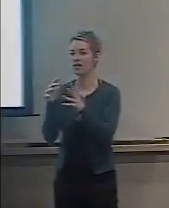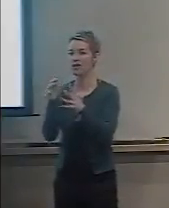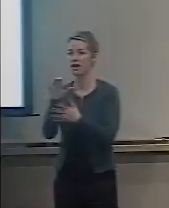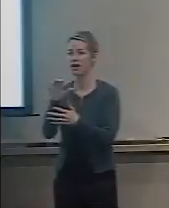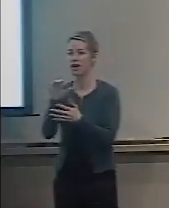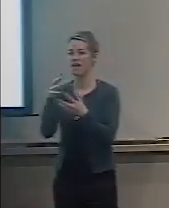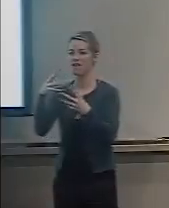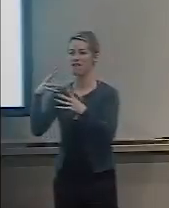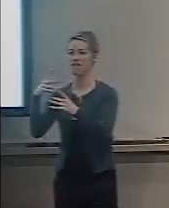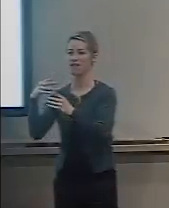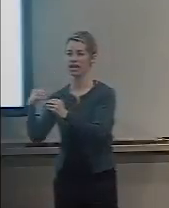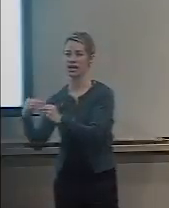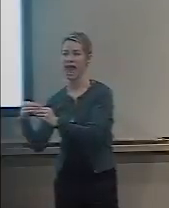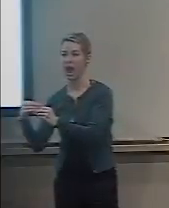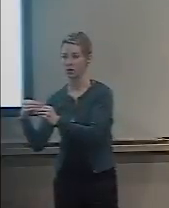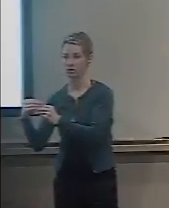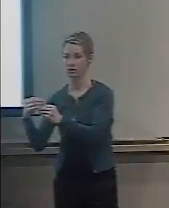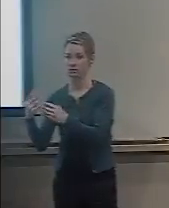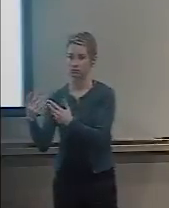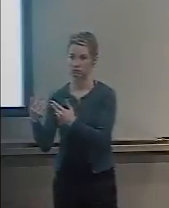would be so this